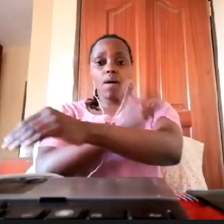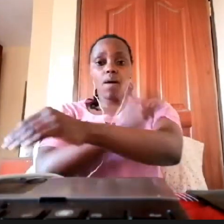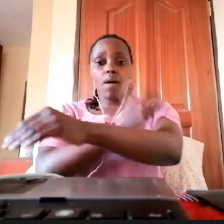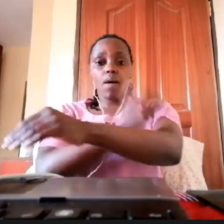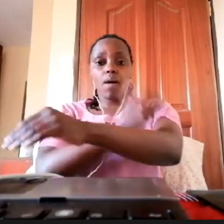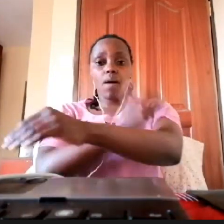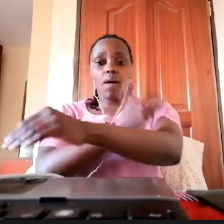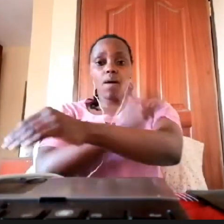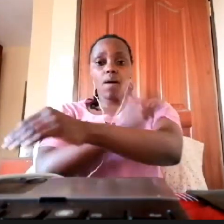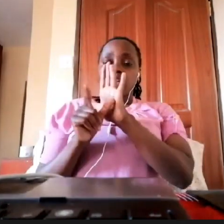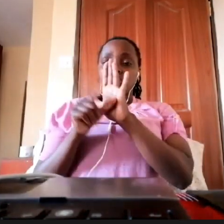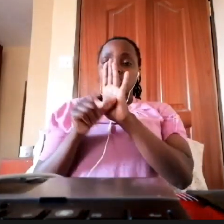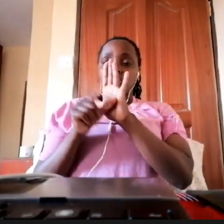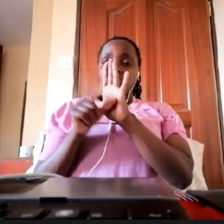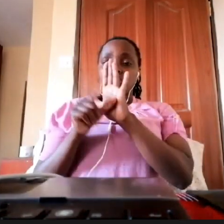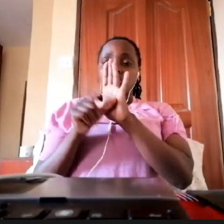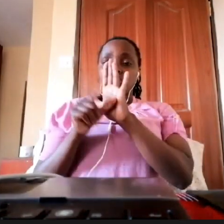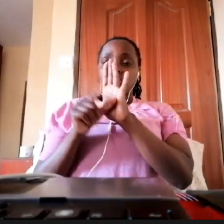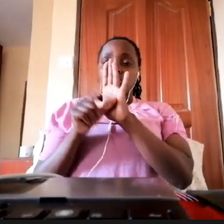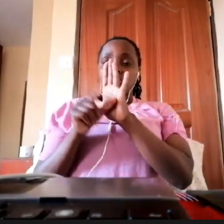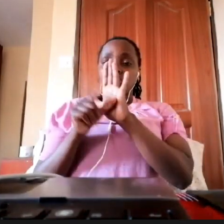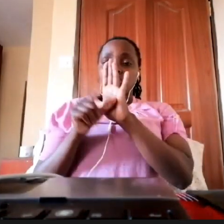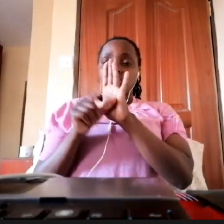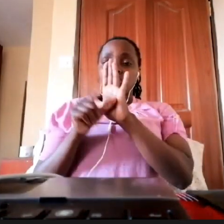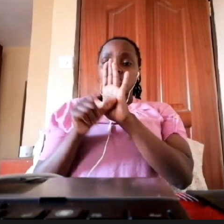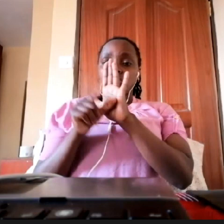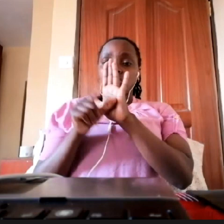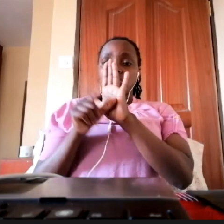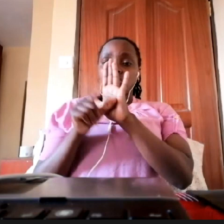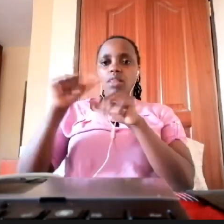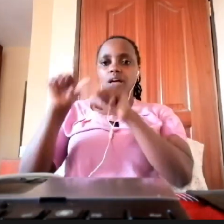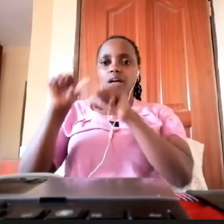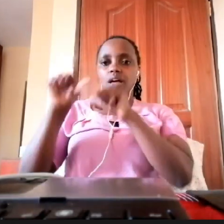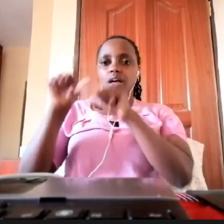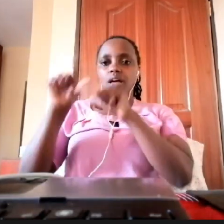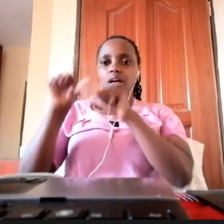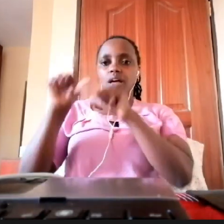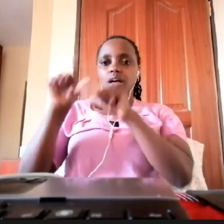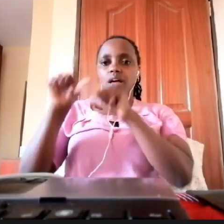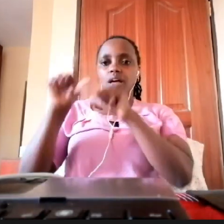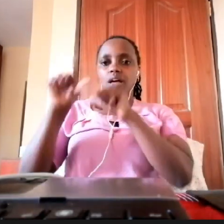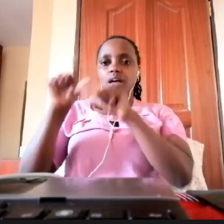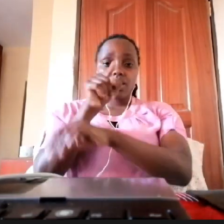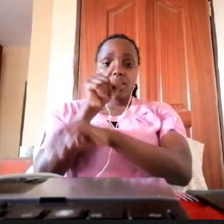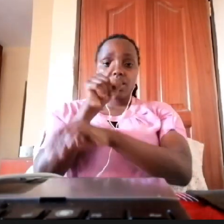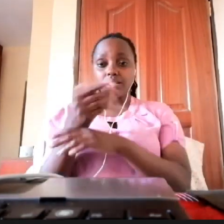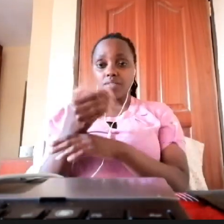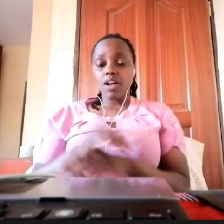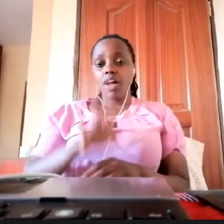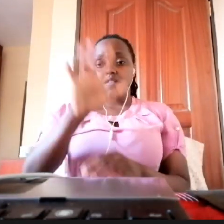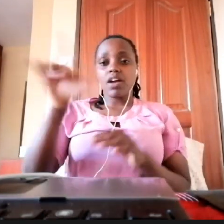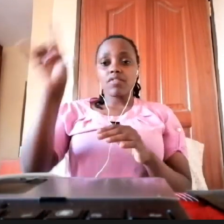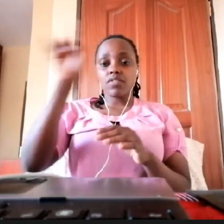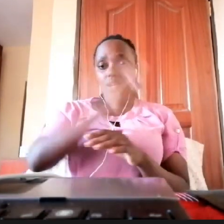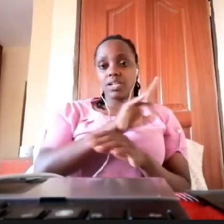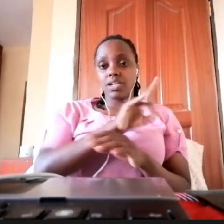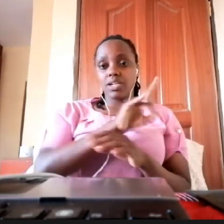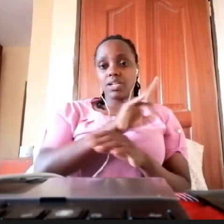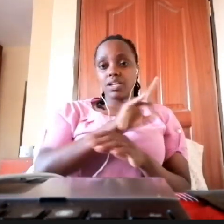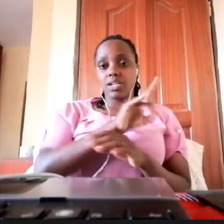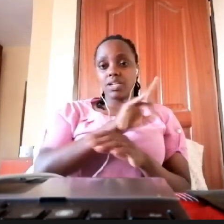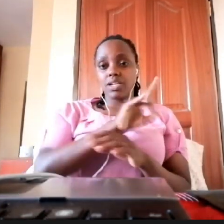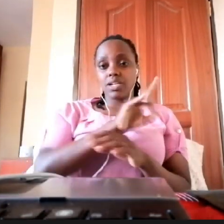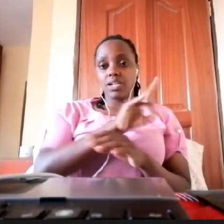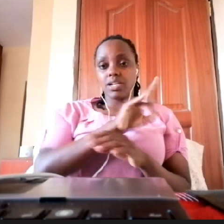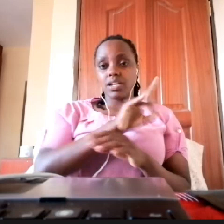that we can rely on each other in terms of capacity. So to that effect, a 5-day workshop was held at a local